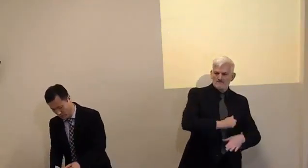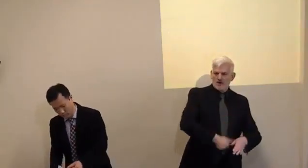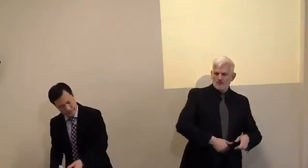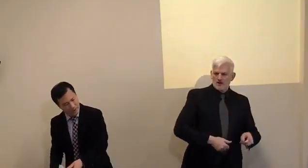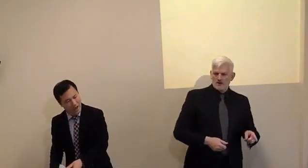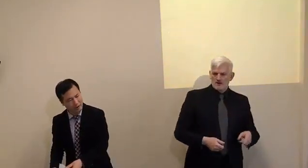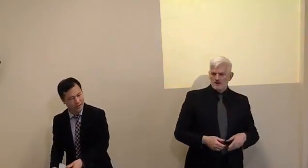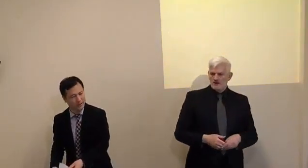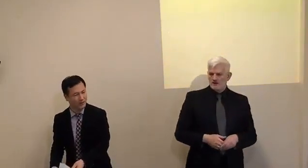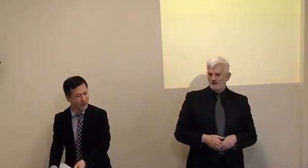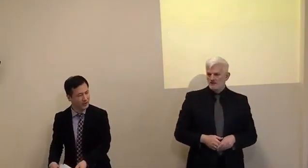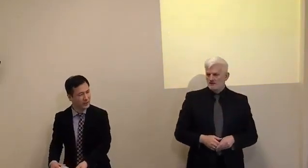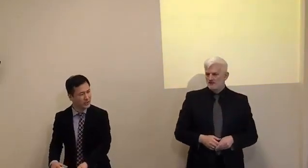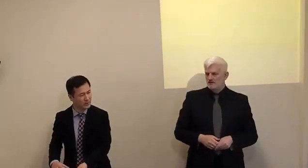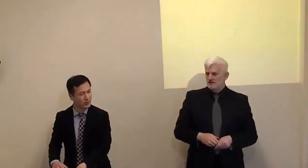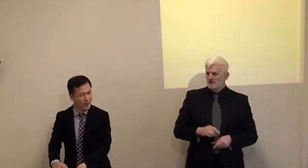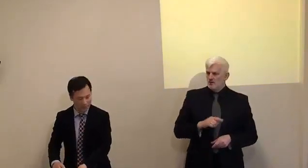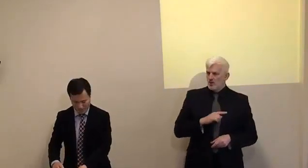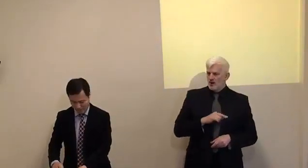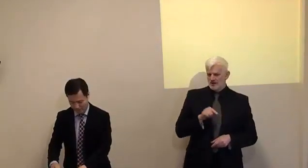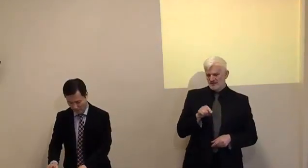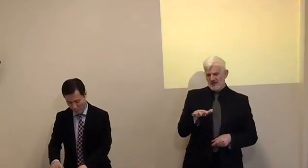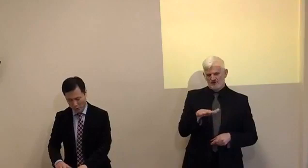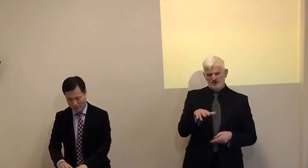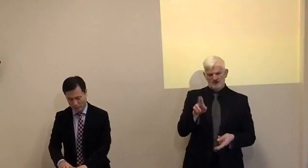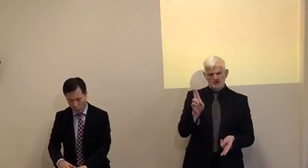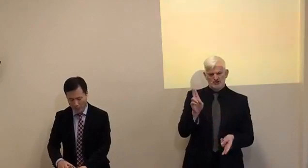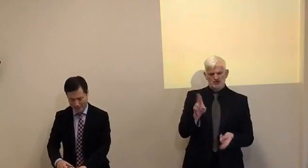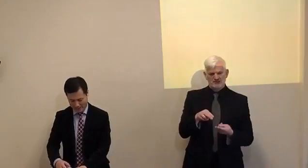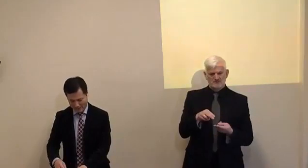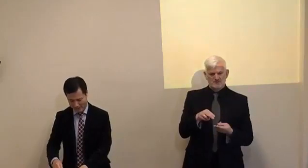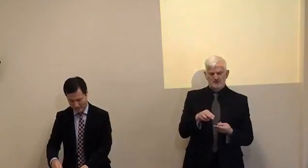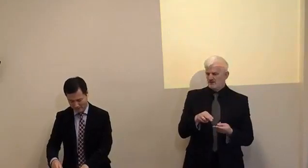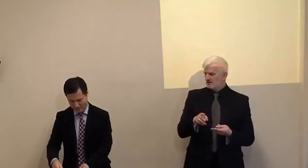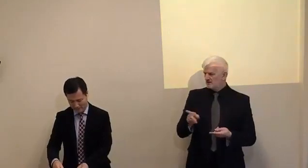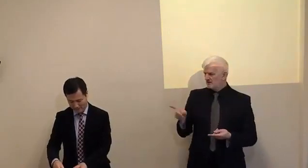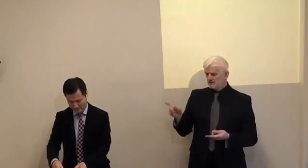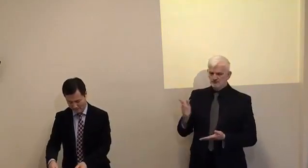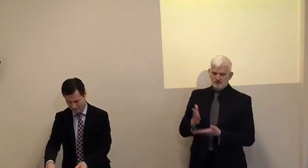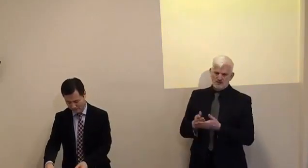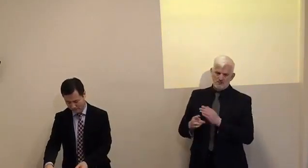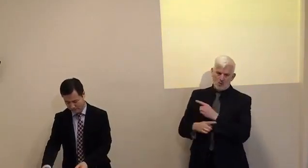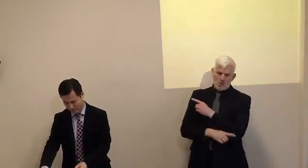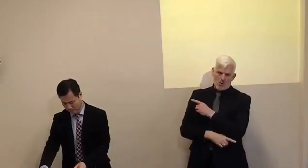Because that area is a very, very cheap area. We were very poor at that time.